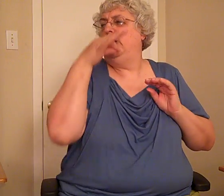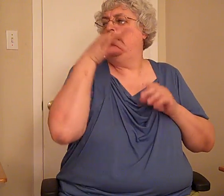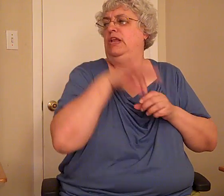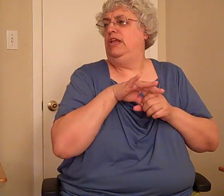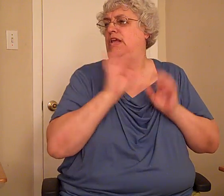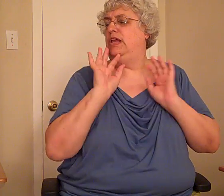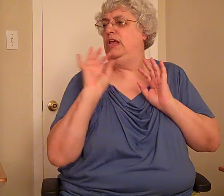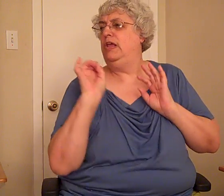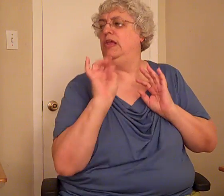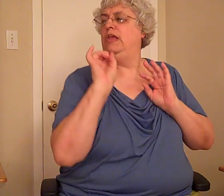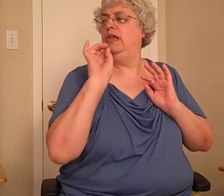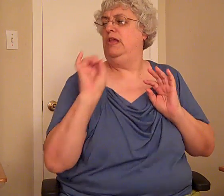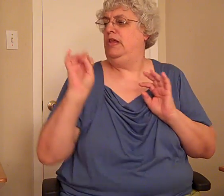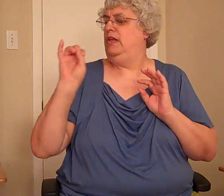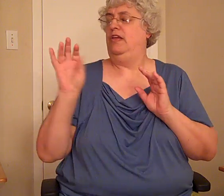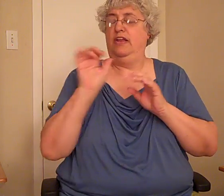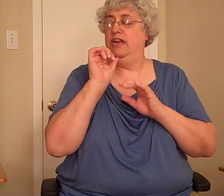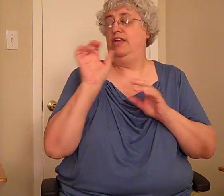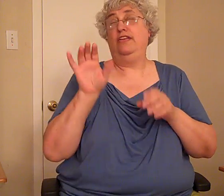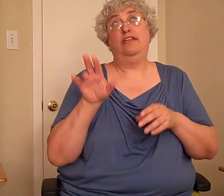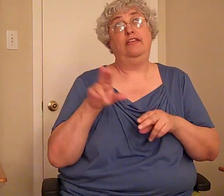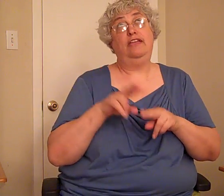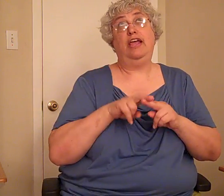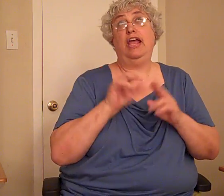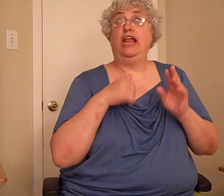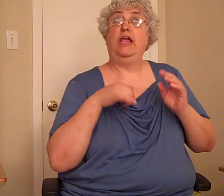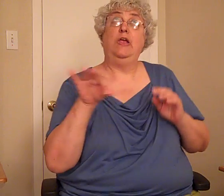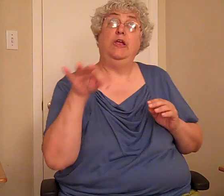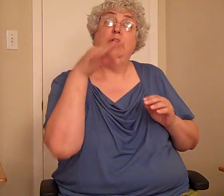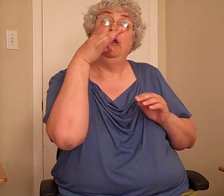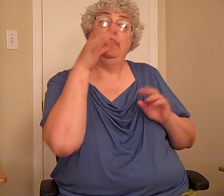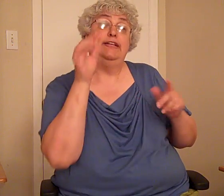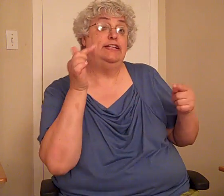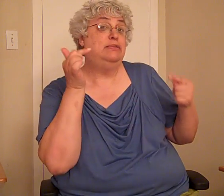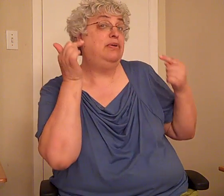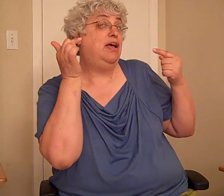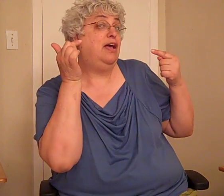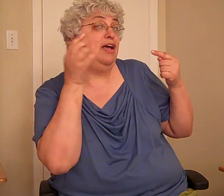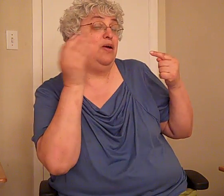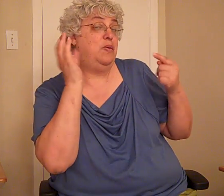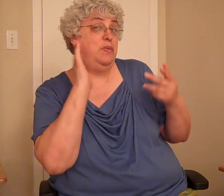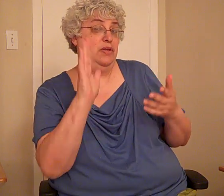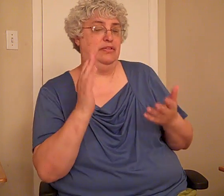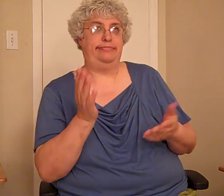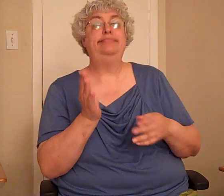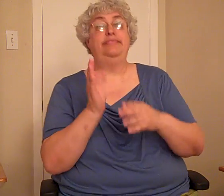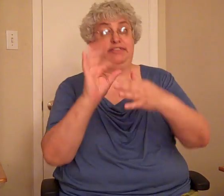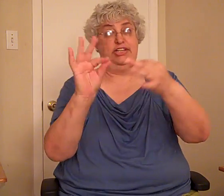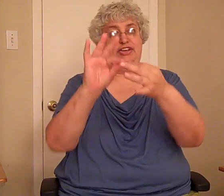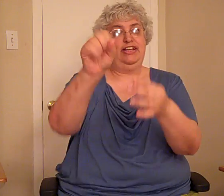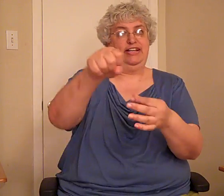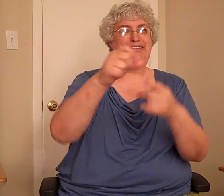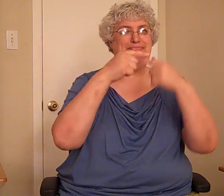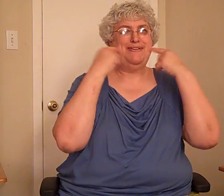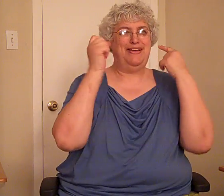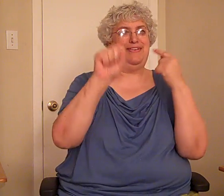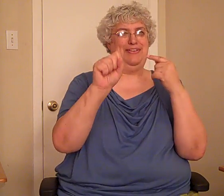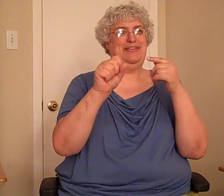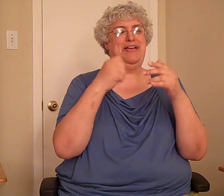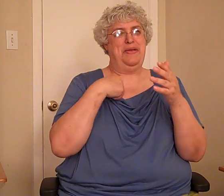product. If you just sit around and just share and you're smiling nice, and sharing is great, and so is smiling. I'll probably mention a couple of